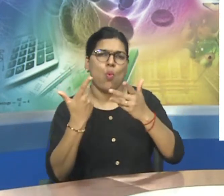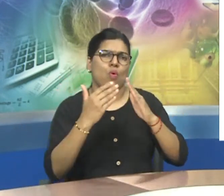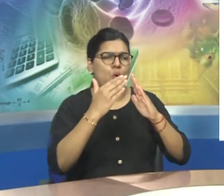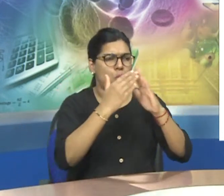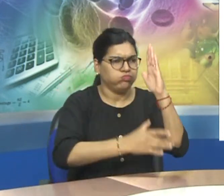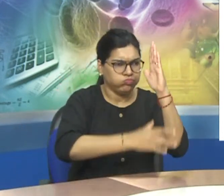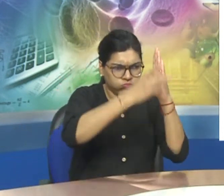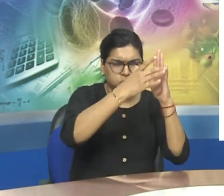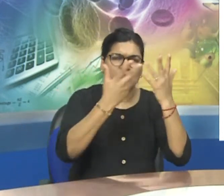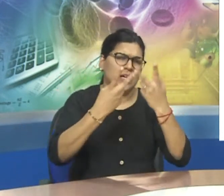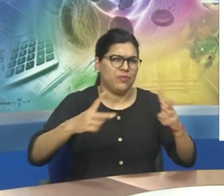Corners.